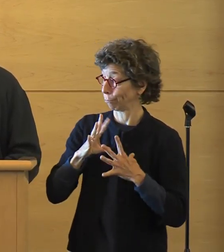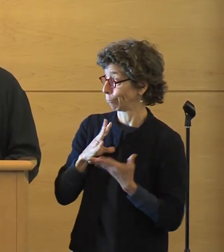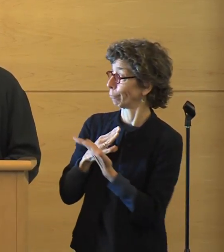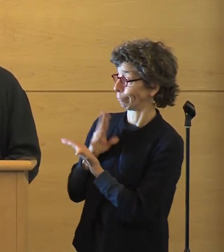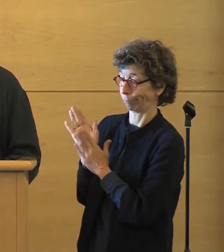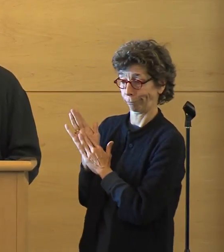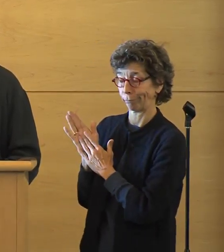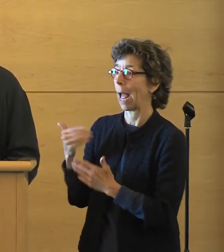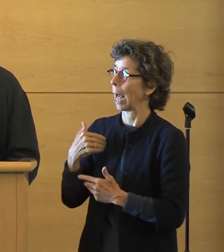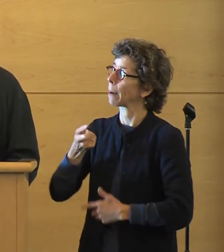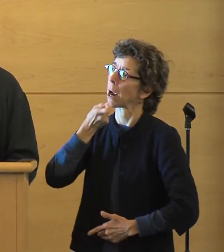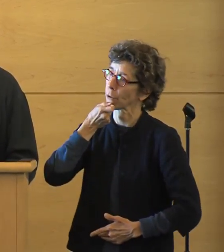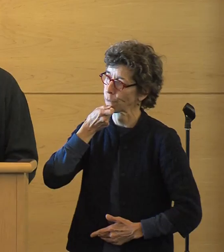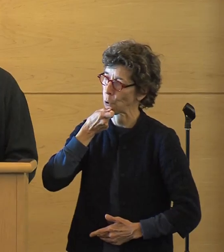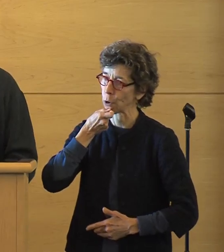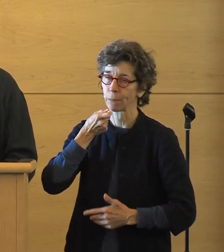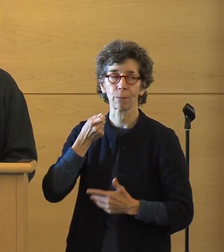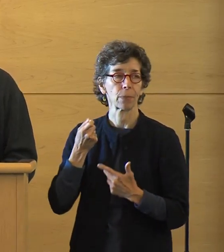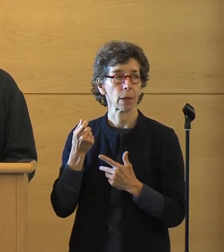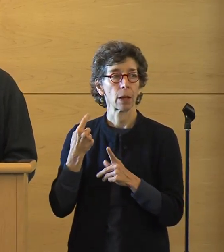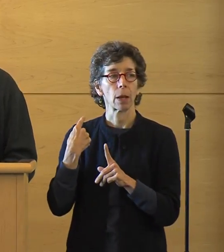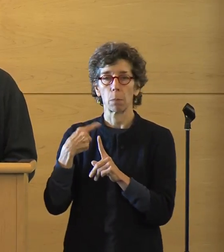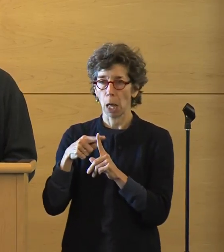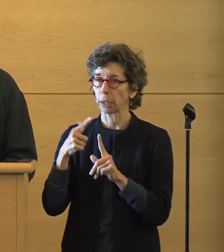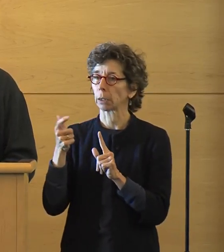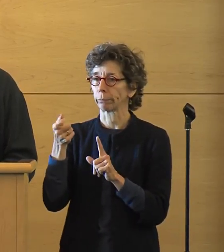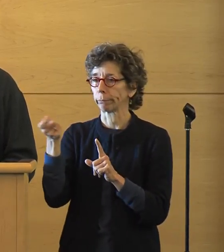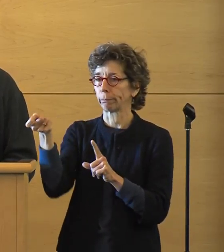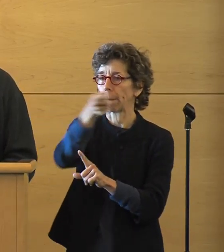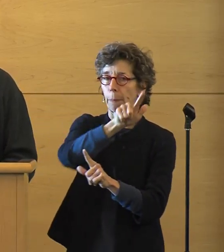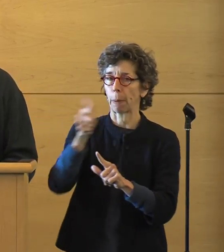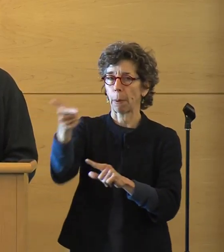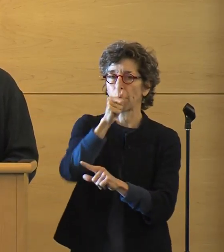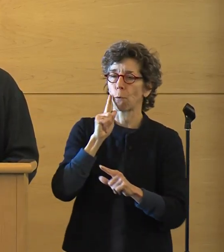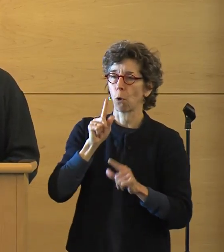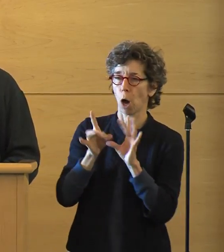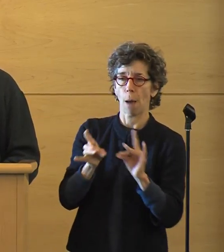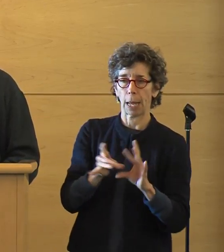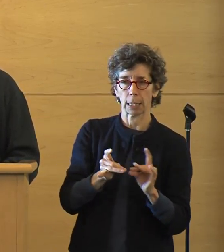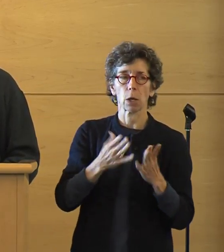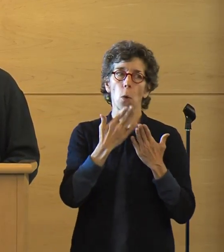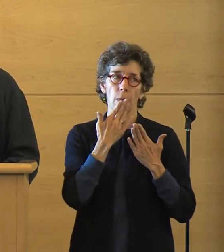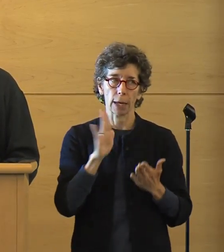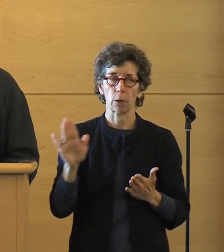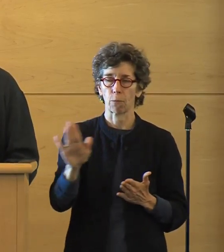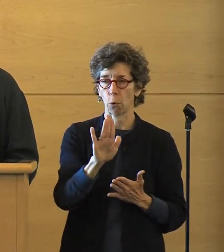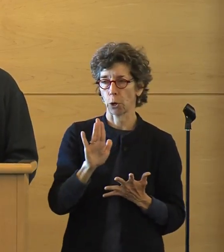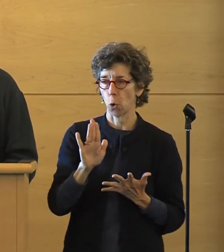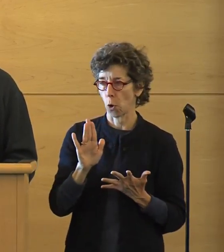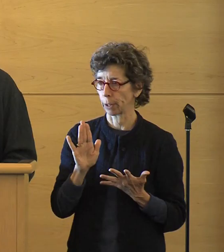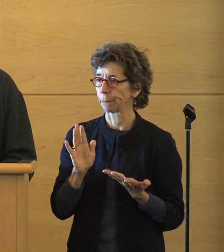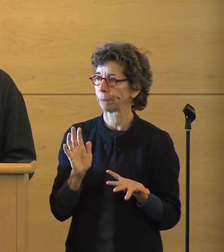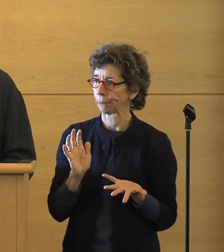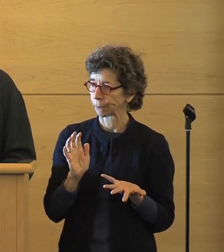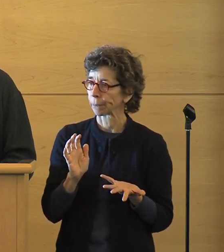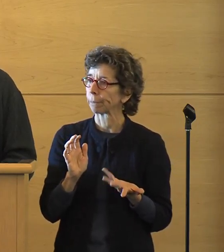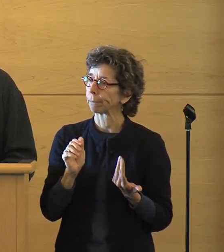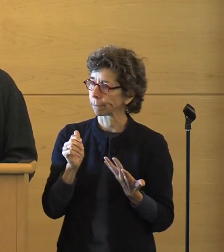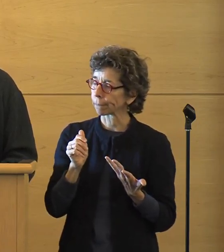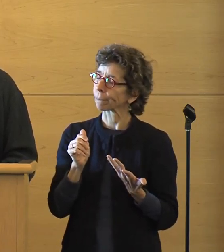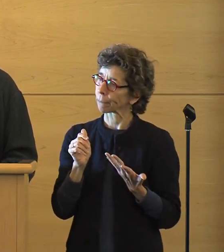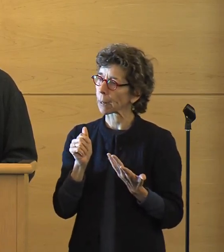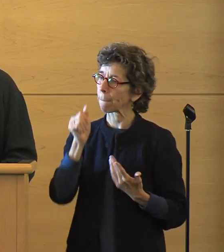the key to hearing friendly programs is to start with a microphone. And so